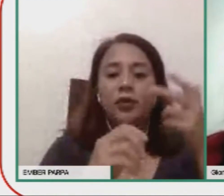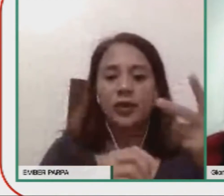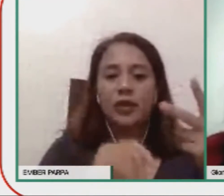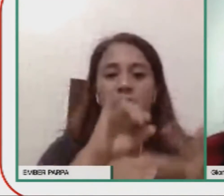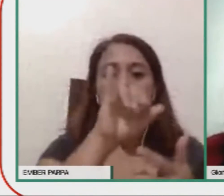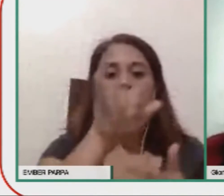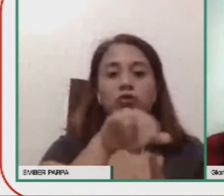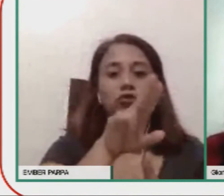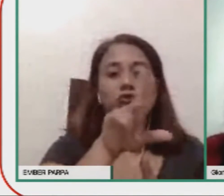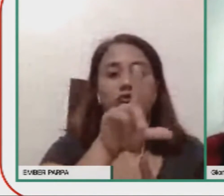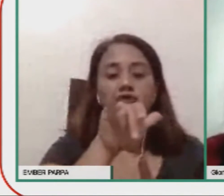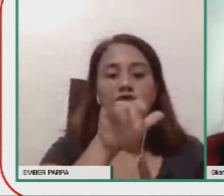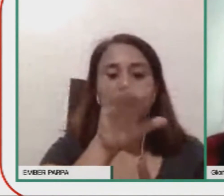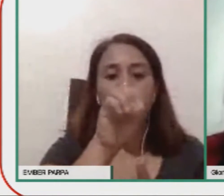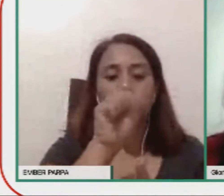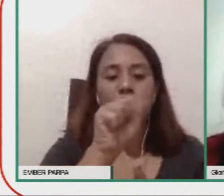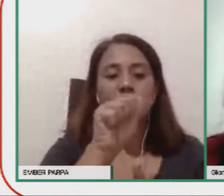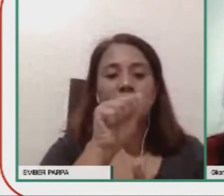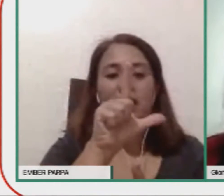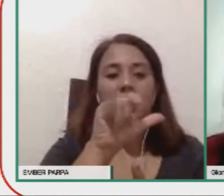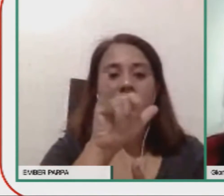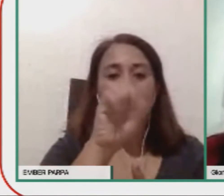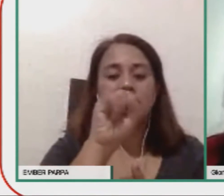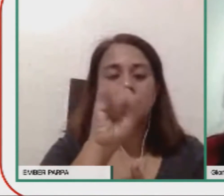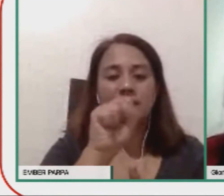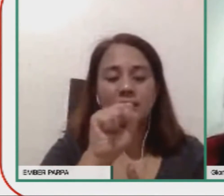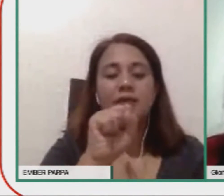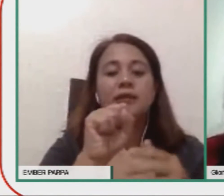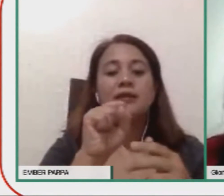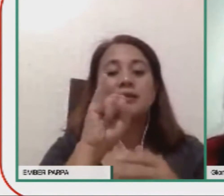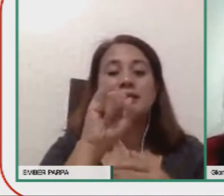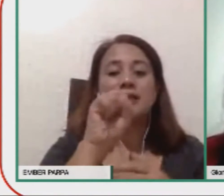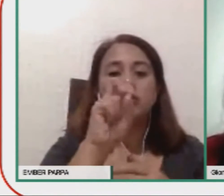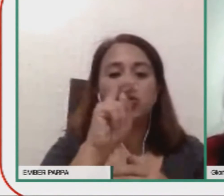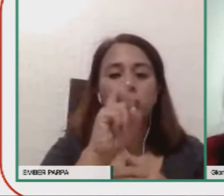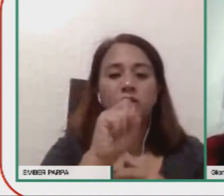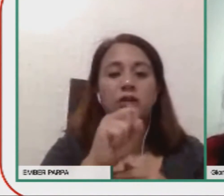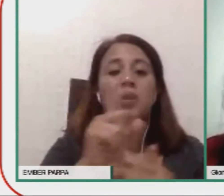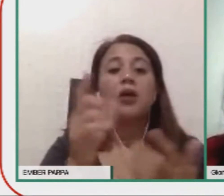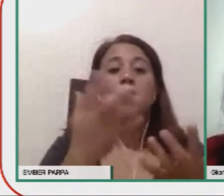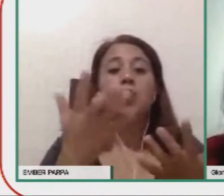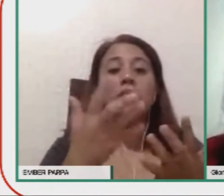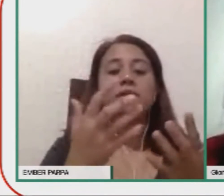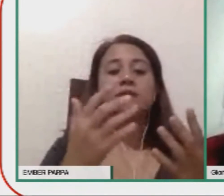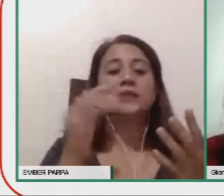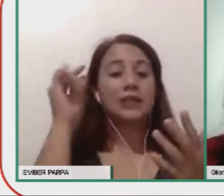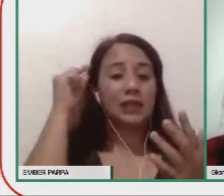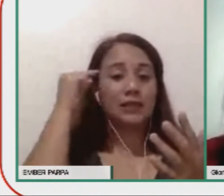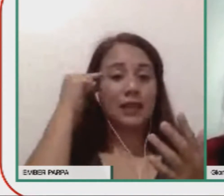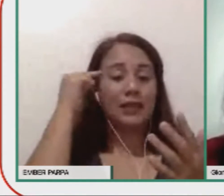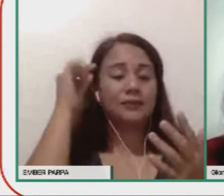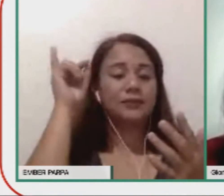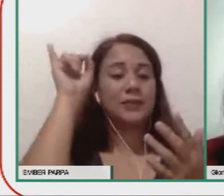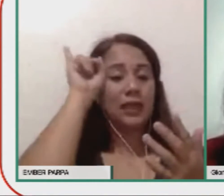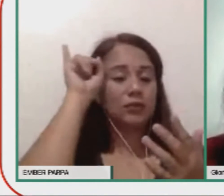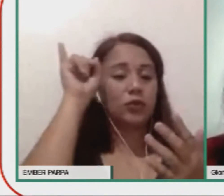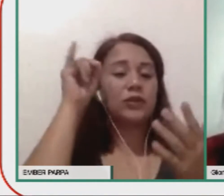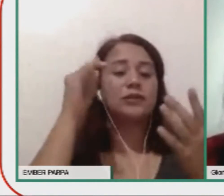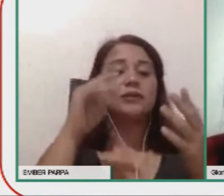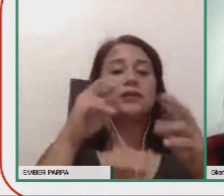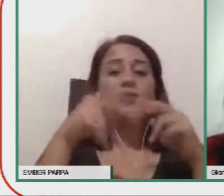Season. His condition is intellectual autism from Pasay City. He's 27 years